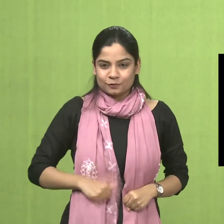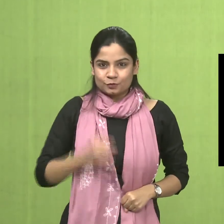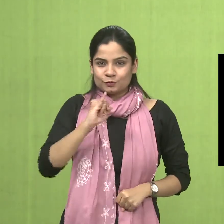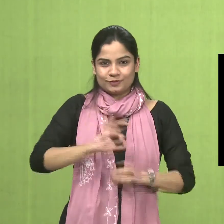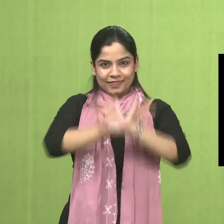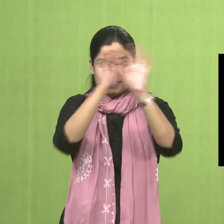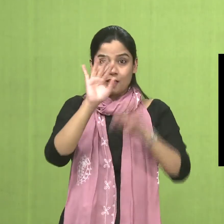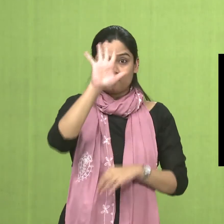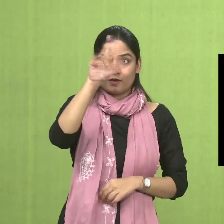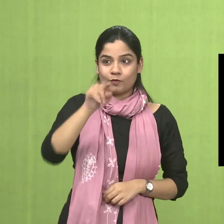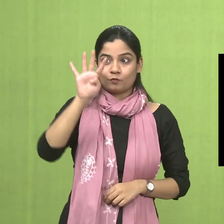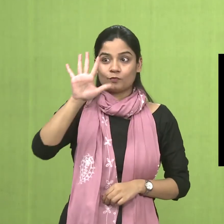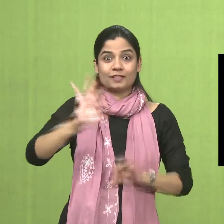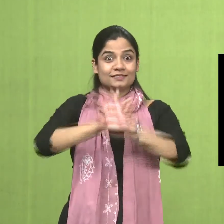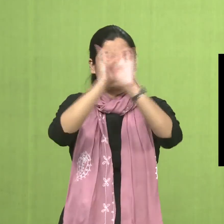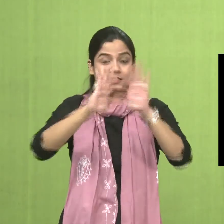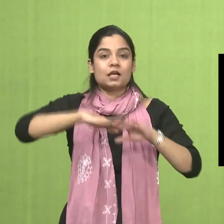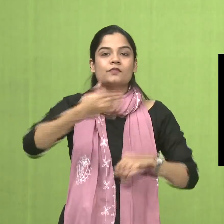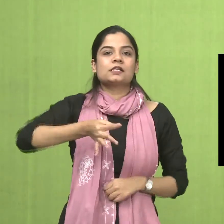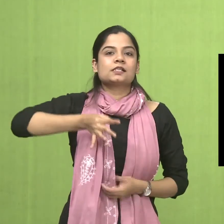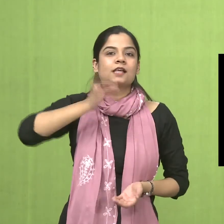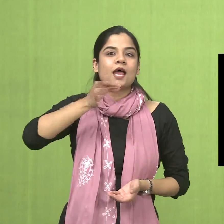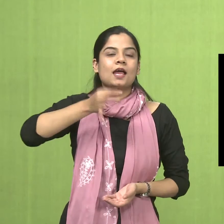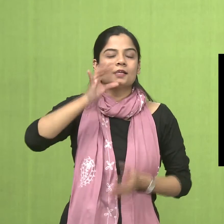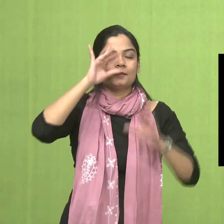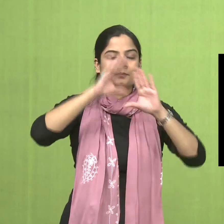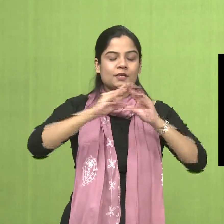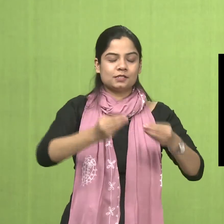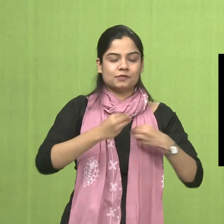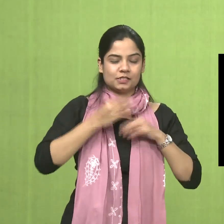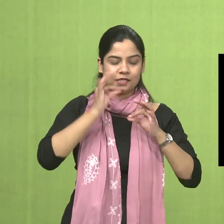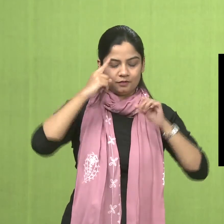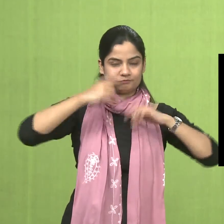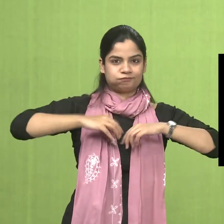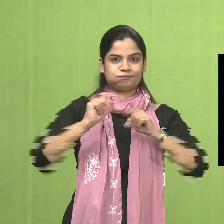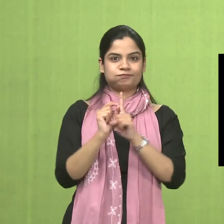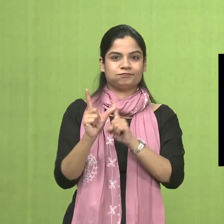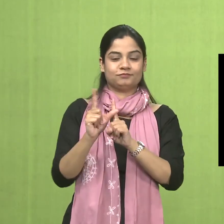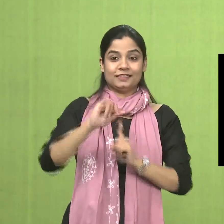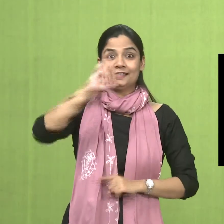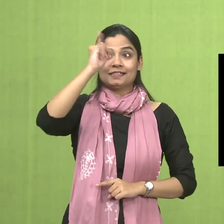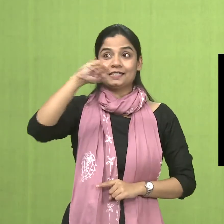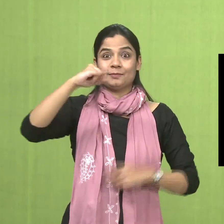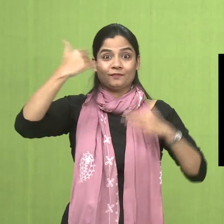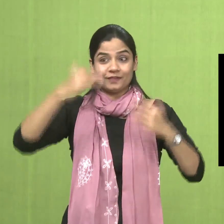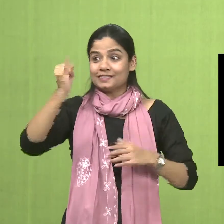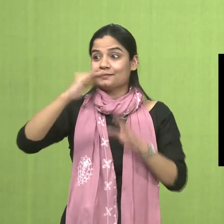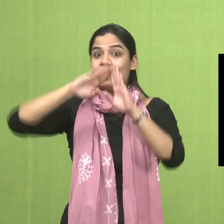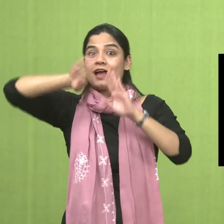your teeth. 5:45 to 6 a.m., have your tea, relax. After 6 to 7, prepare breakfast,